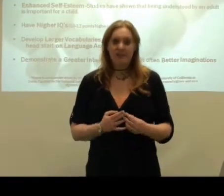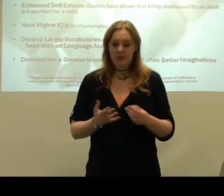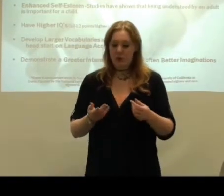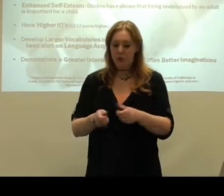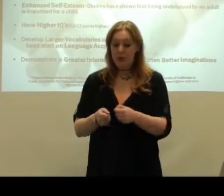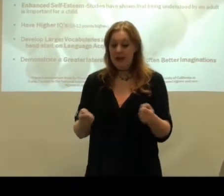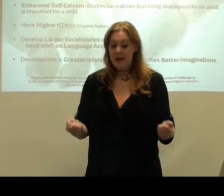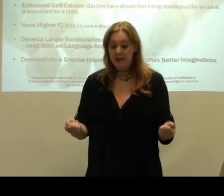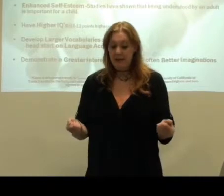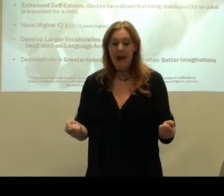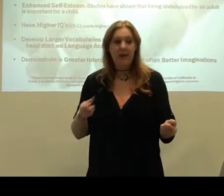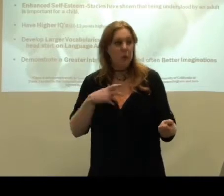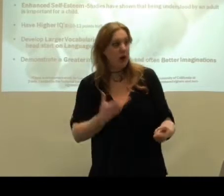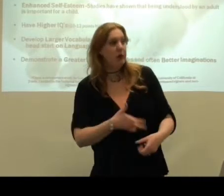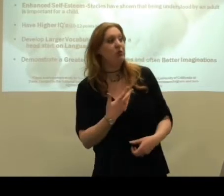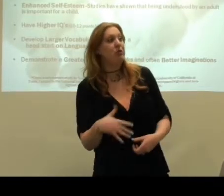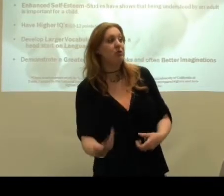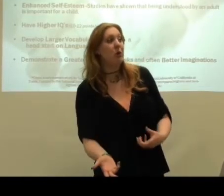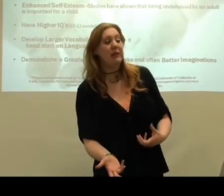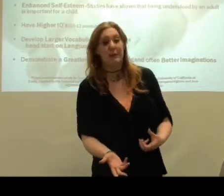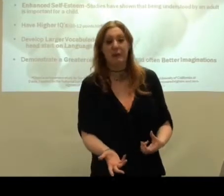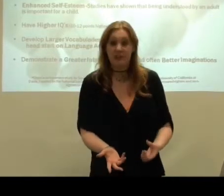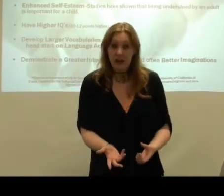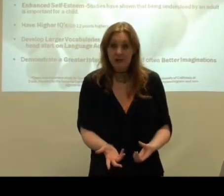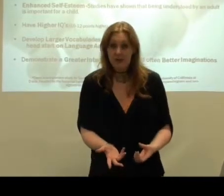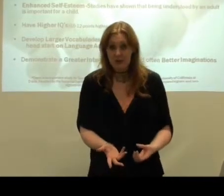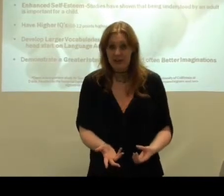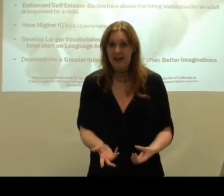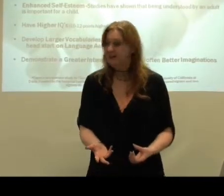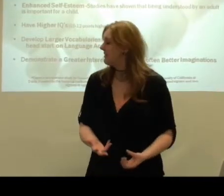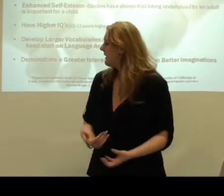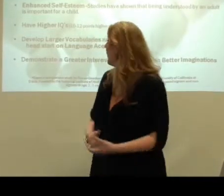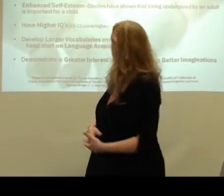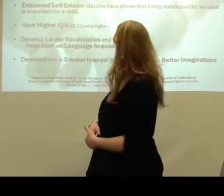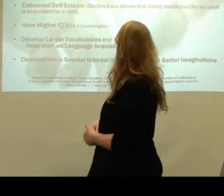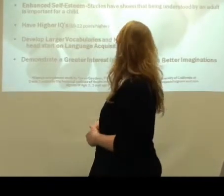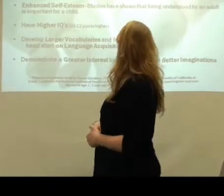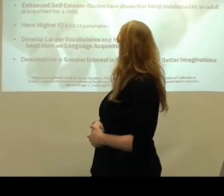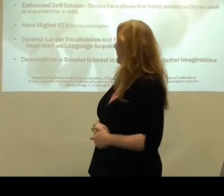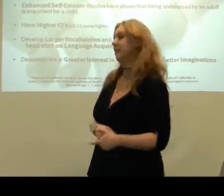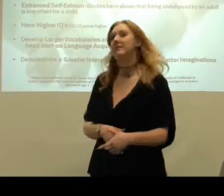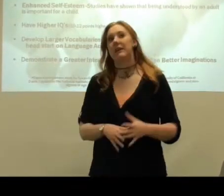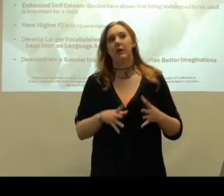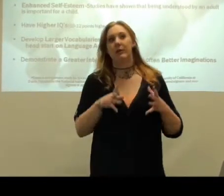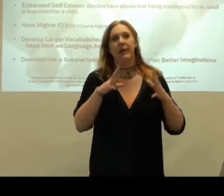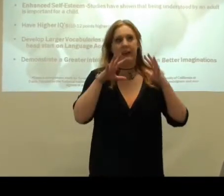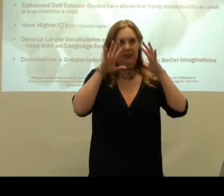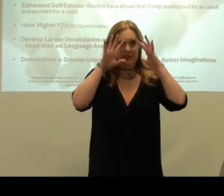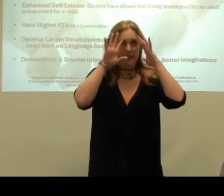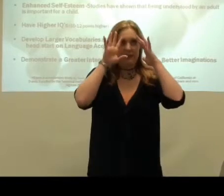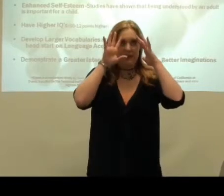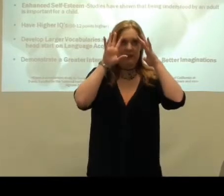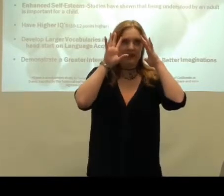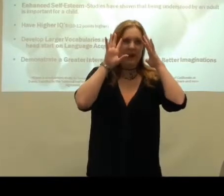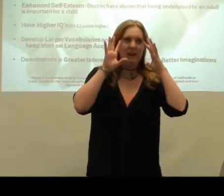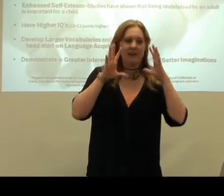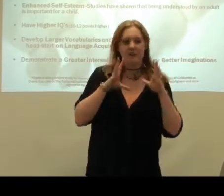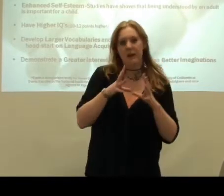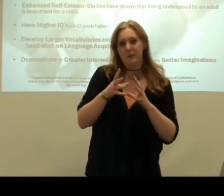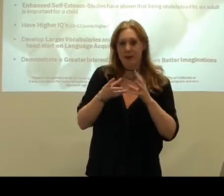to read and then want you to show them the signs for things. As well as, then then that is developing their